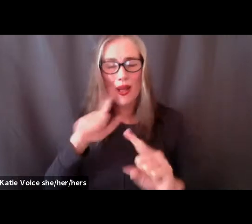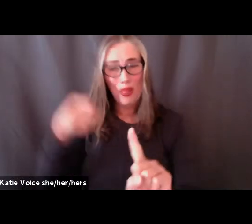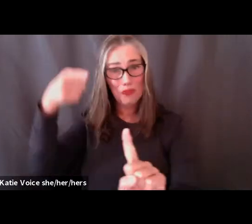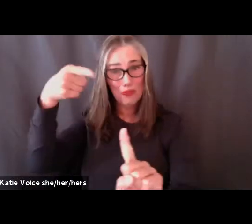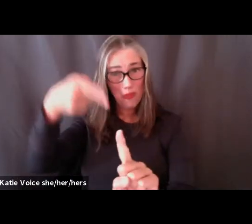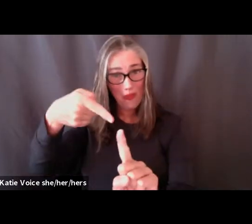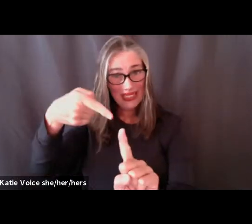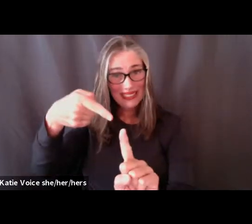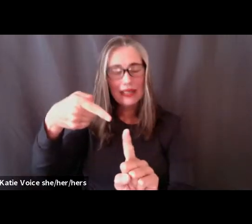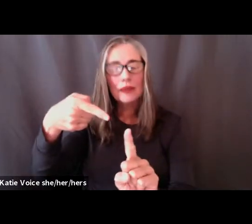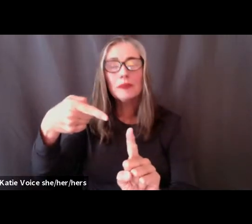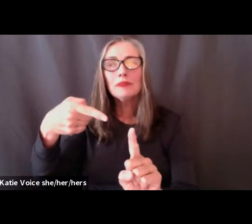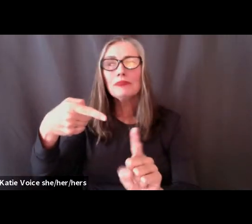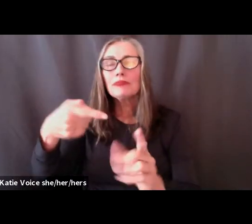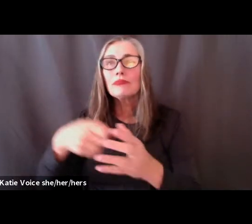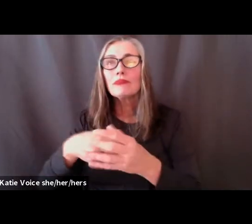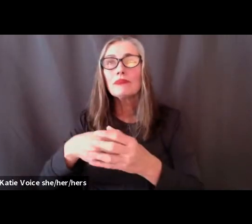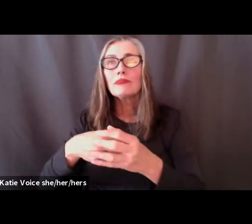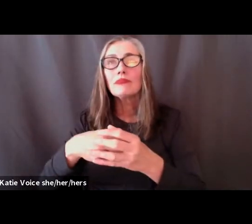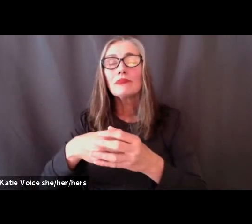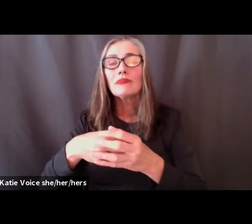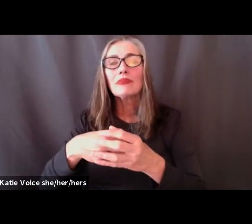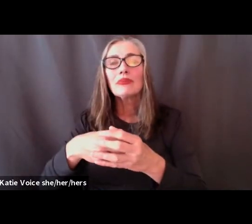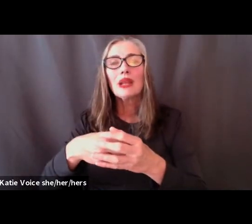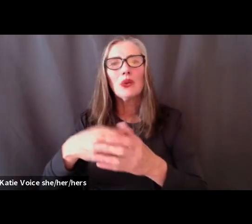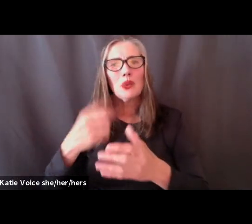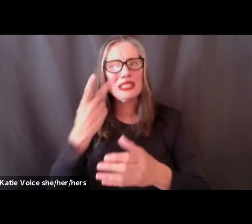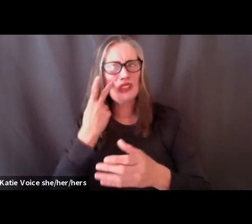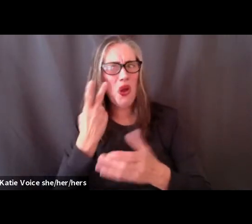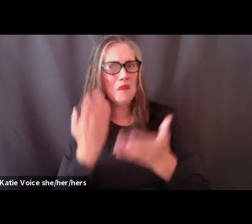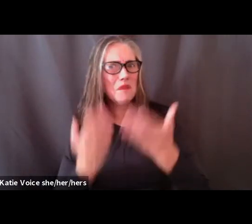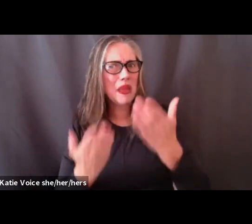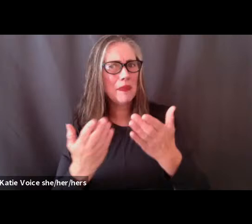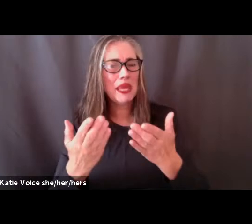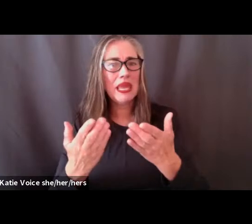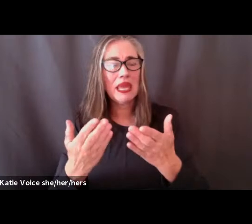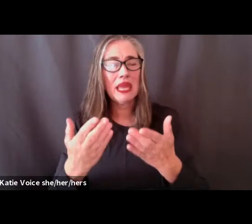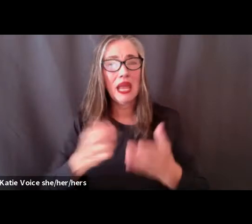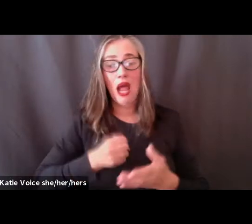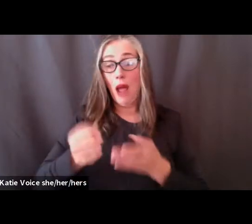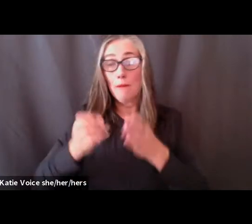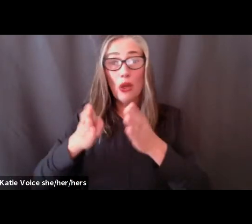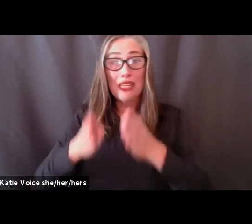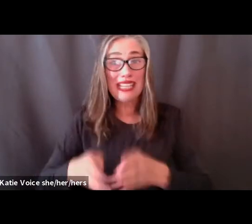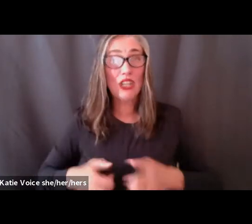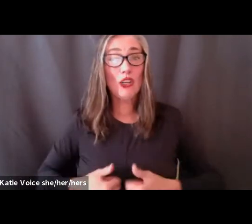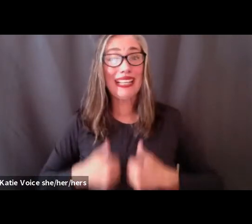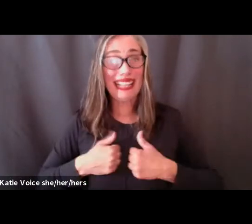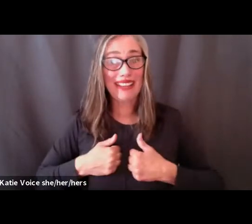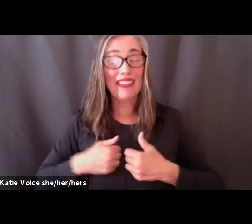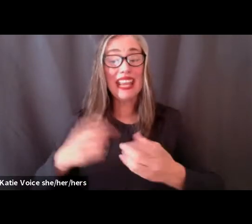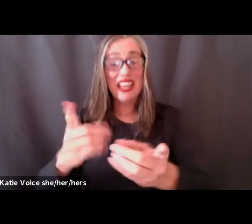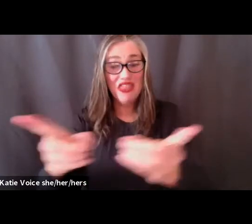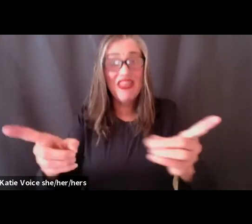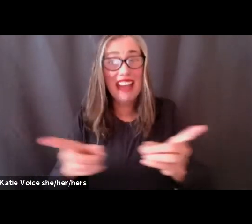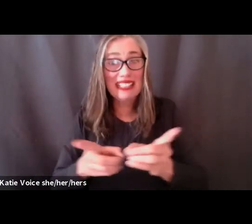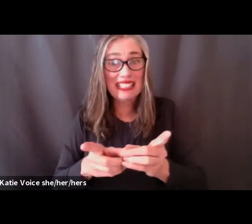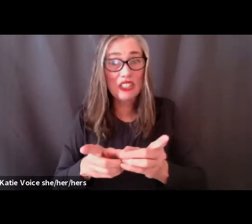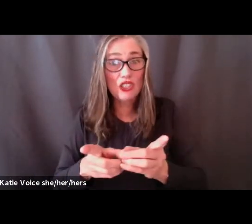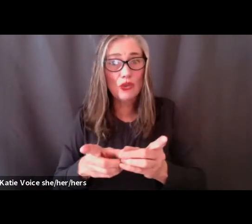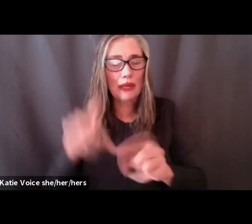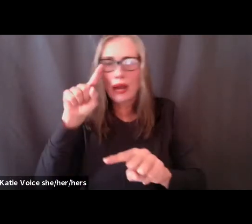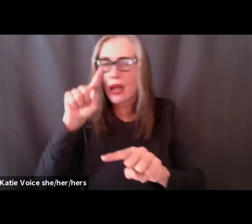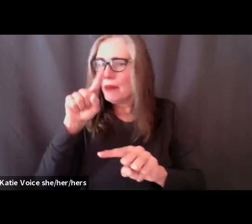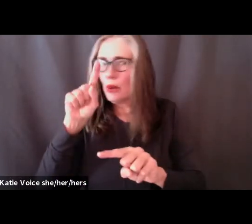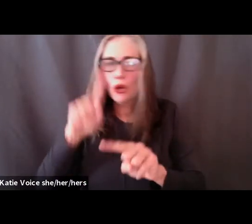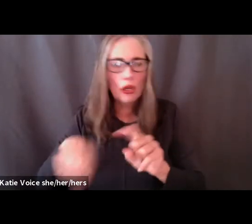you know, an appointee could live within the district, but they could not be able to vote on